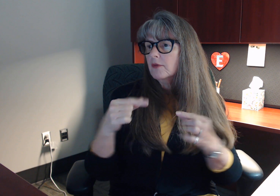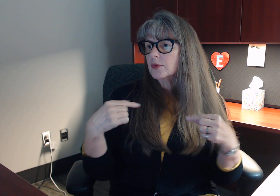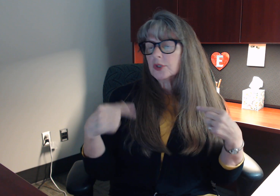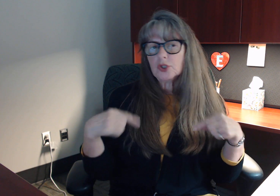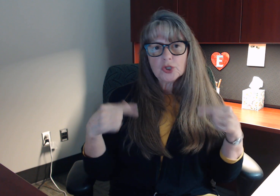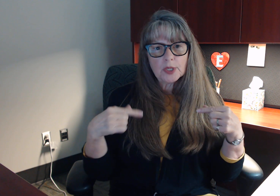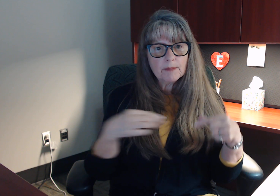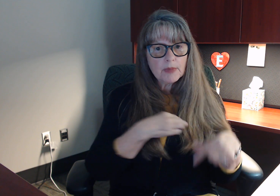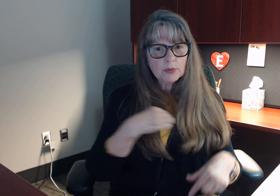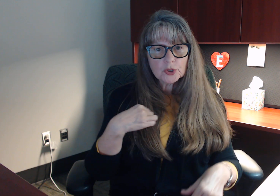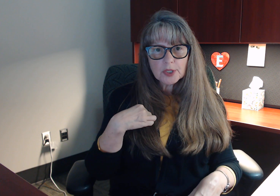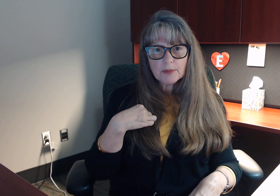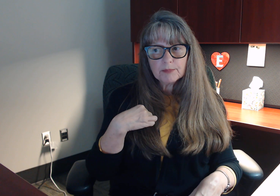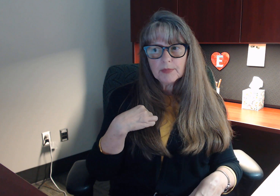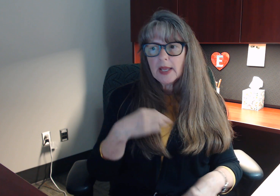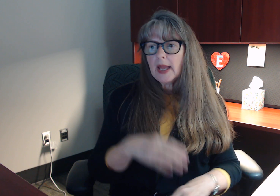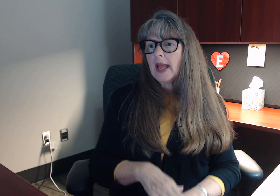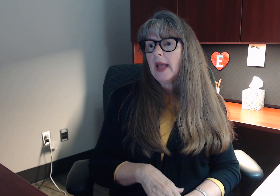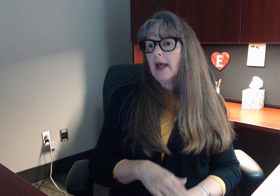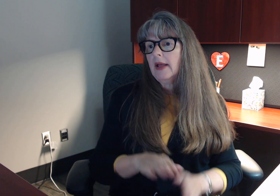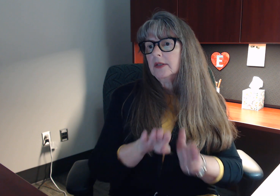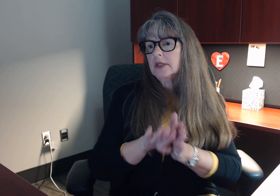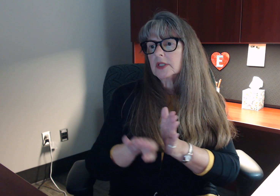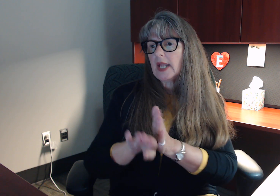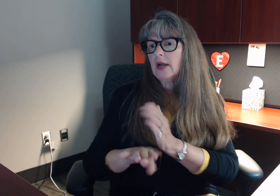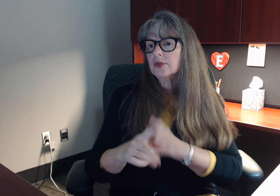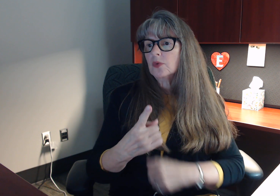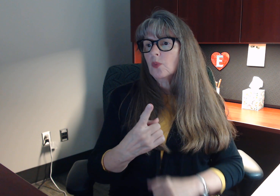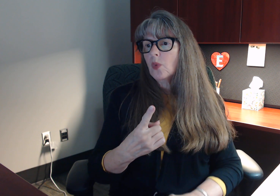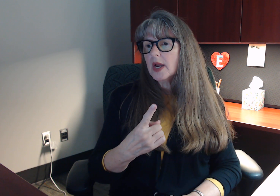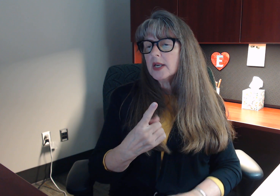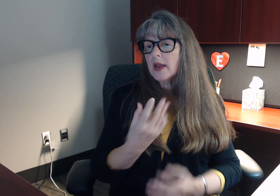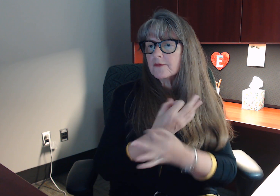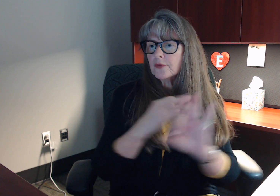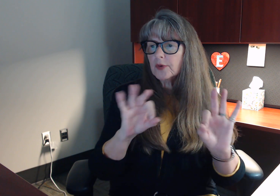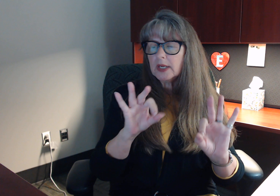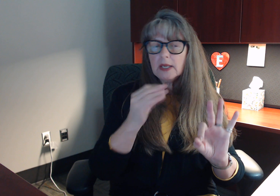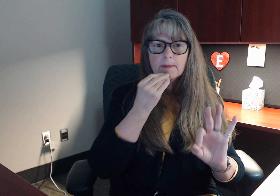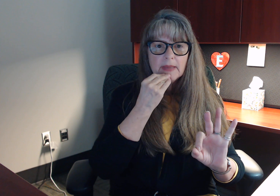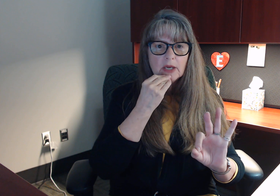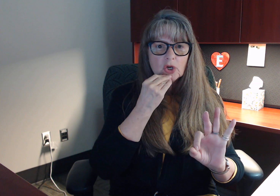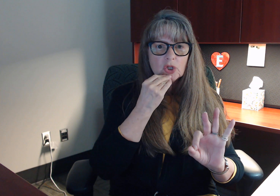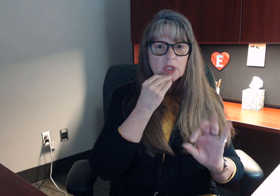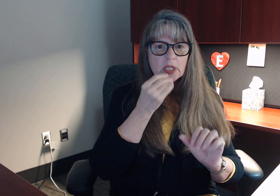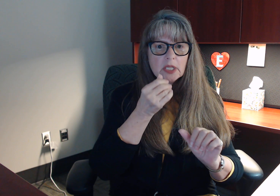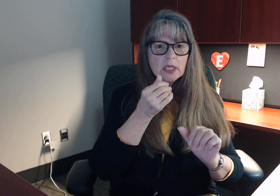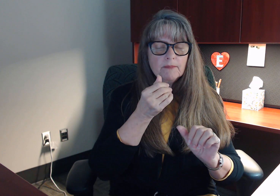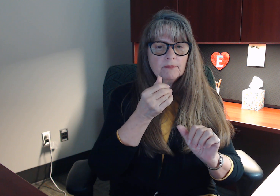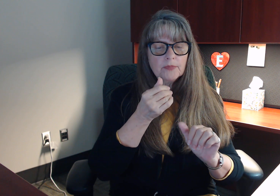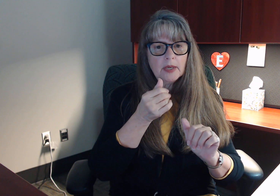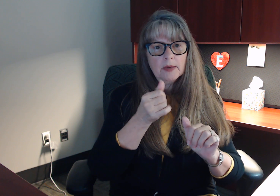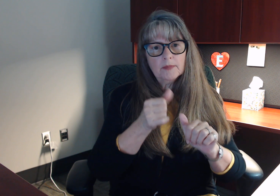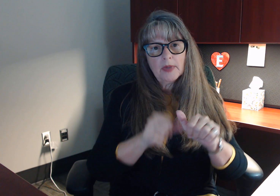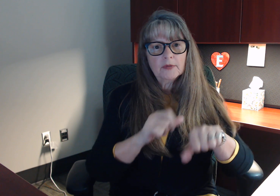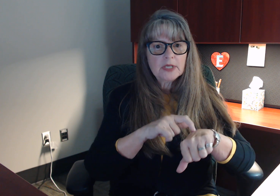the gym membership and discounts and 1 free meal every time you